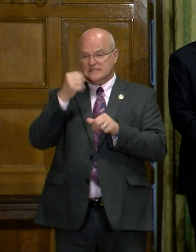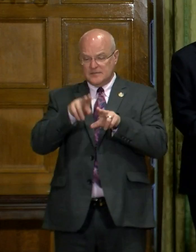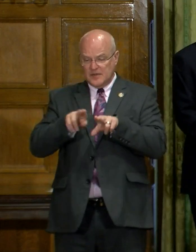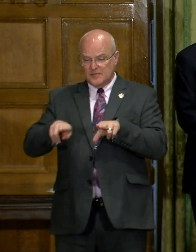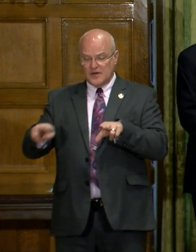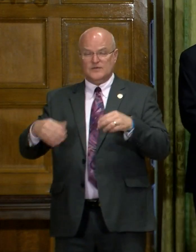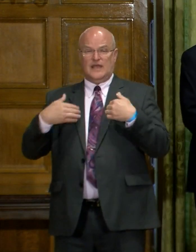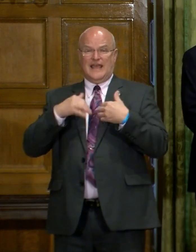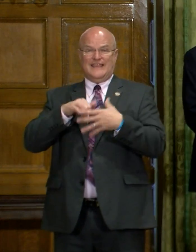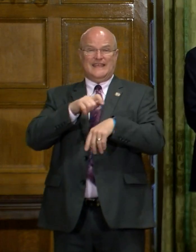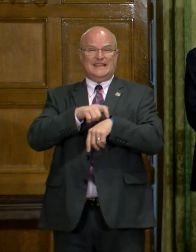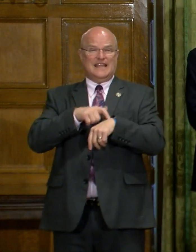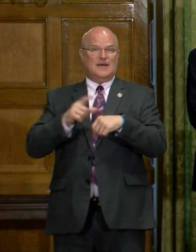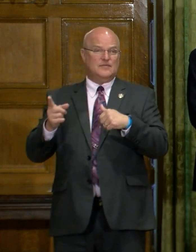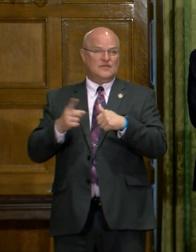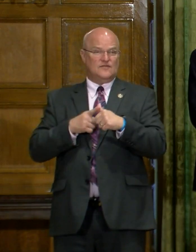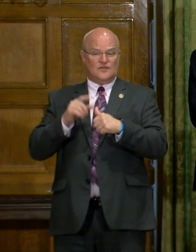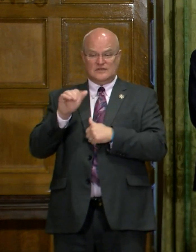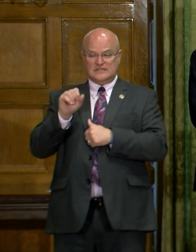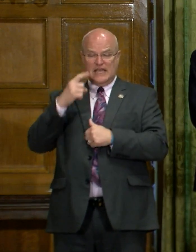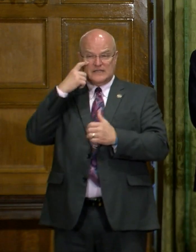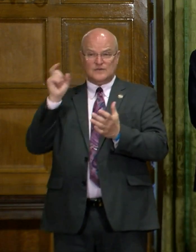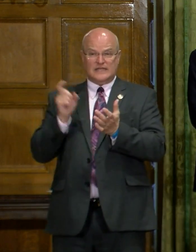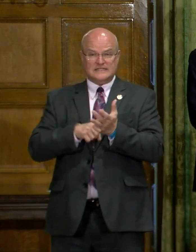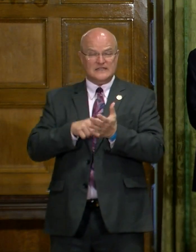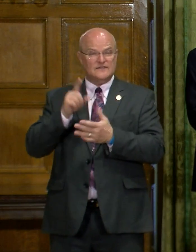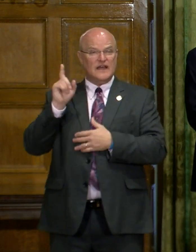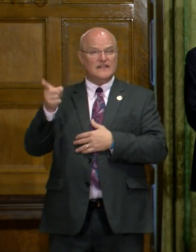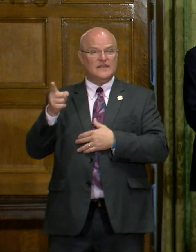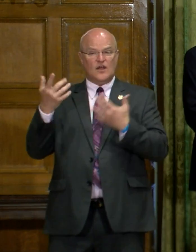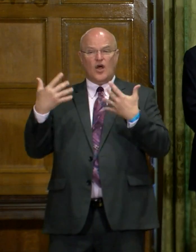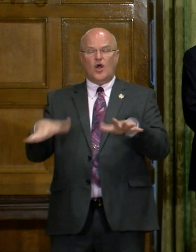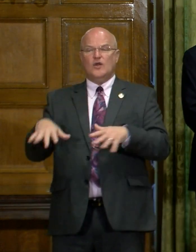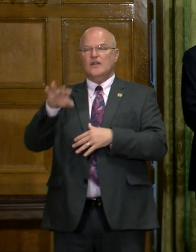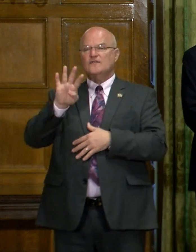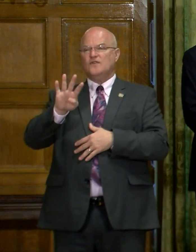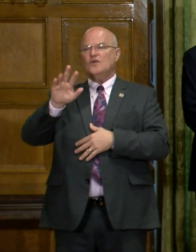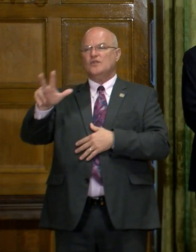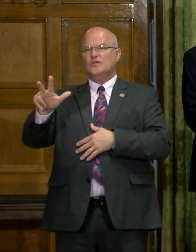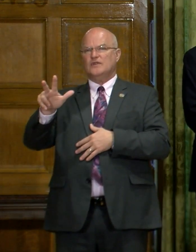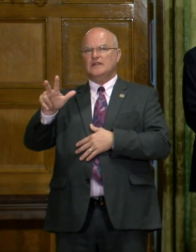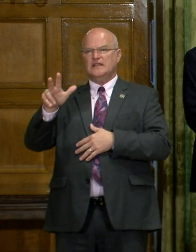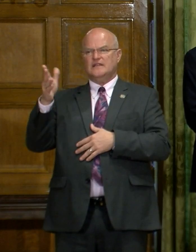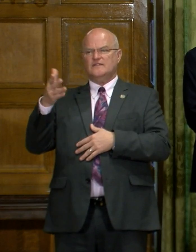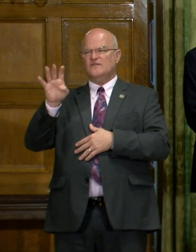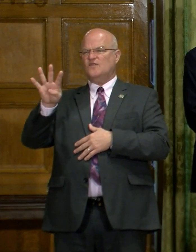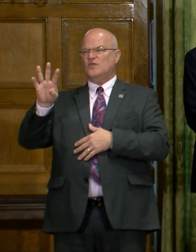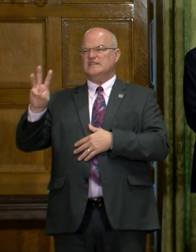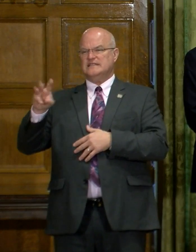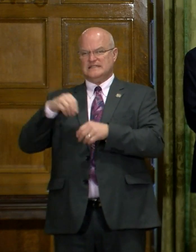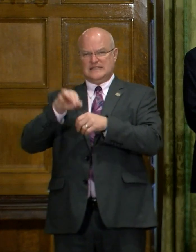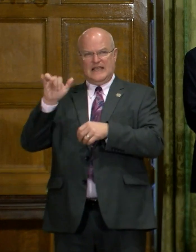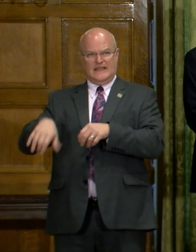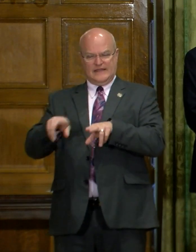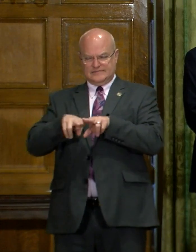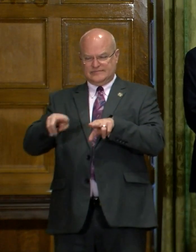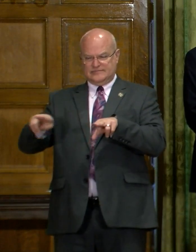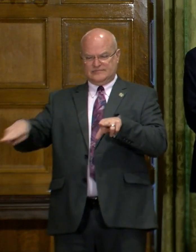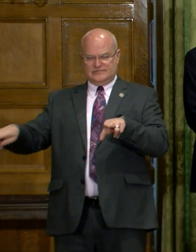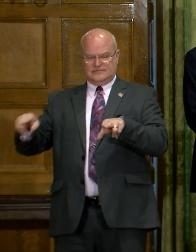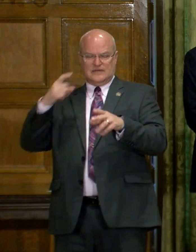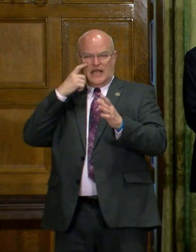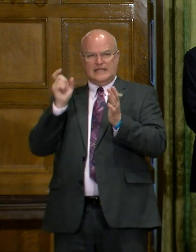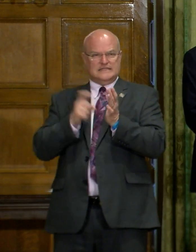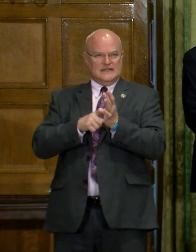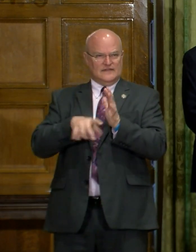had at the time that the first case was identified, already 43 of 46 in that first